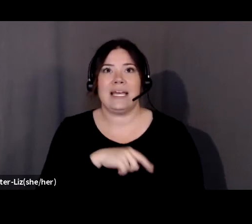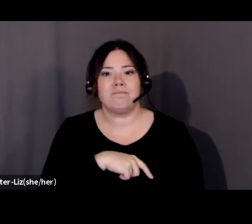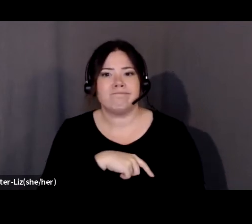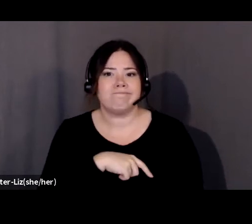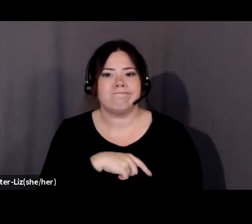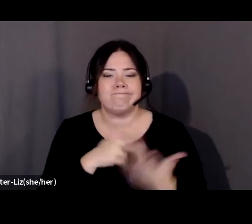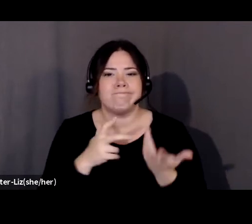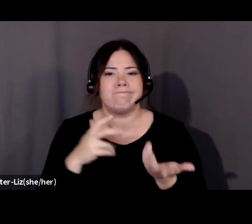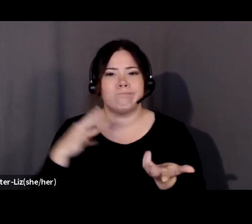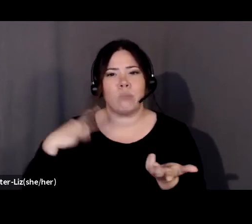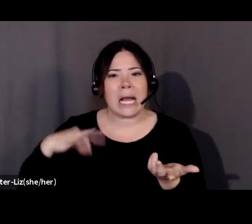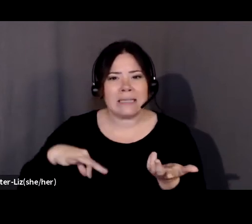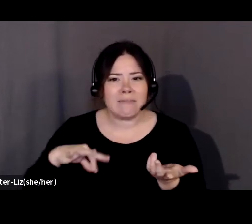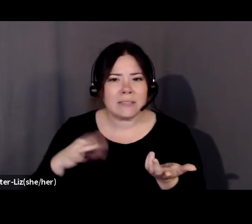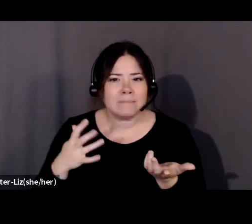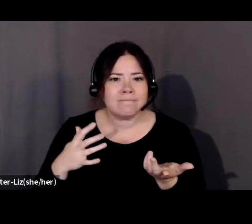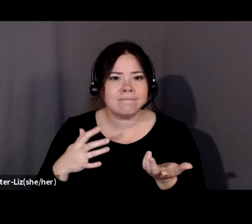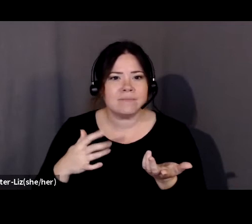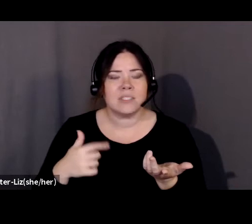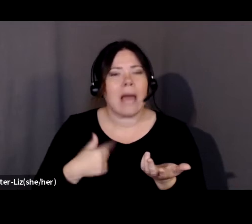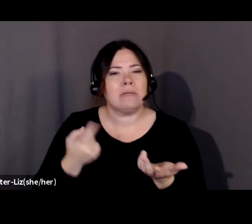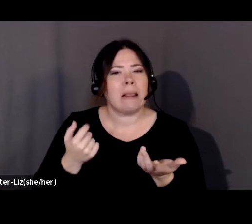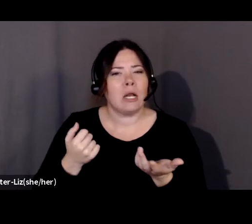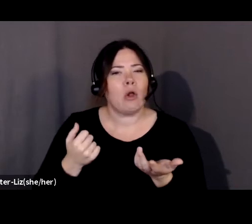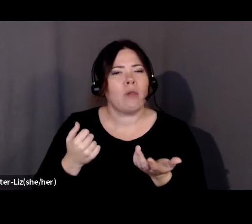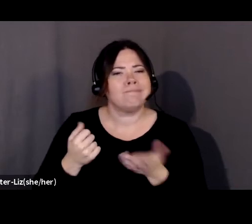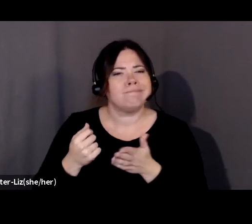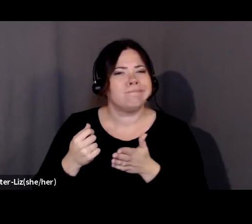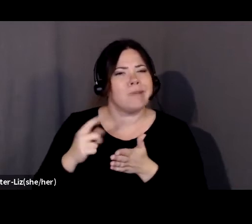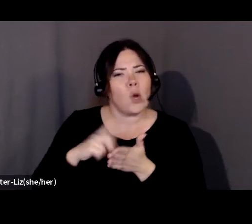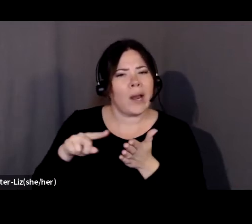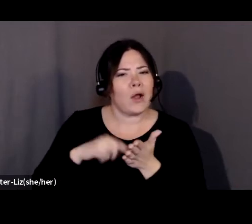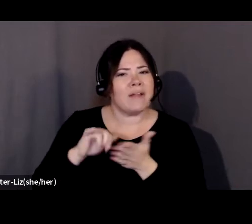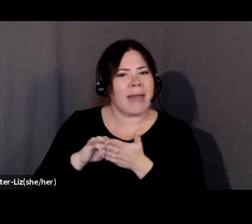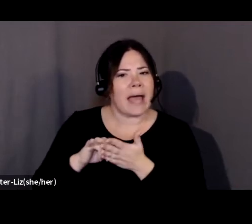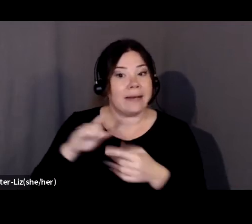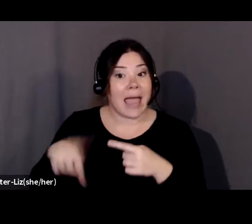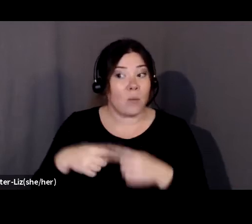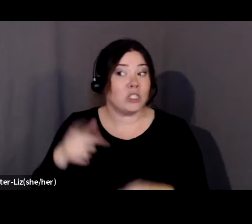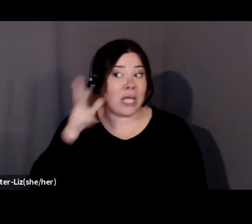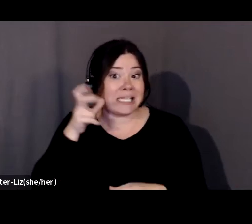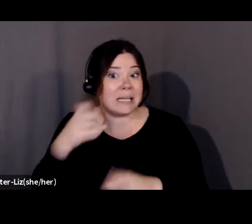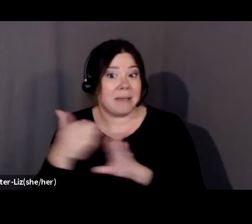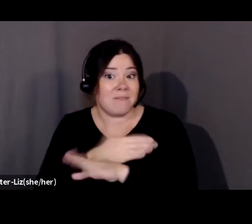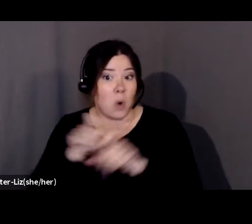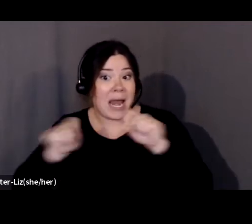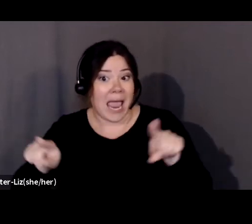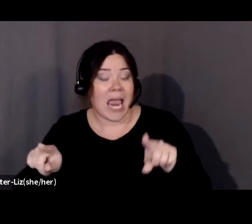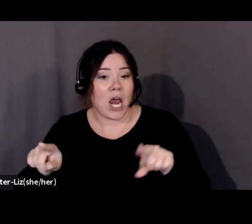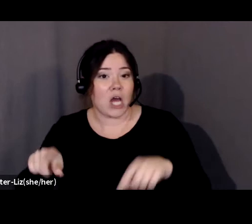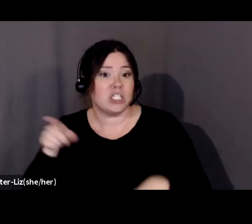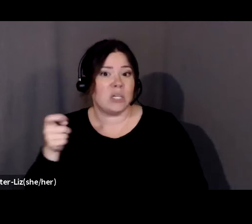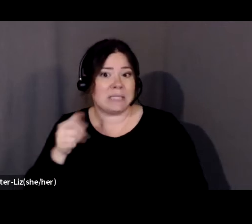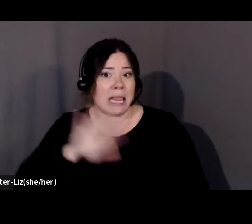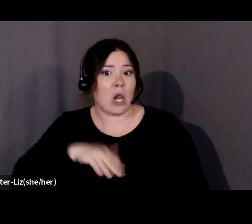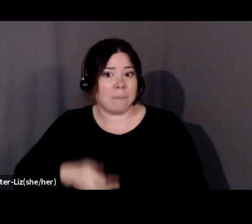productive. And so I was a bit critical of that. And when she listened to the podcast before it aired, she was pretty upset.